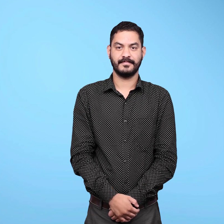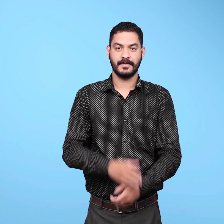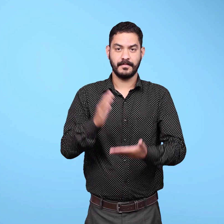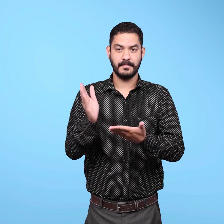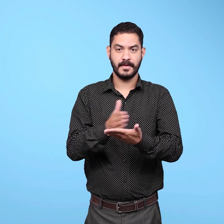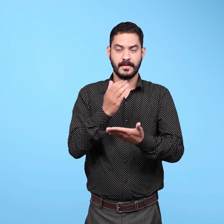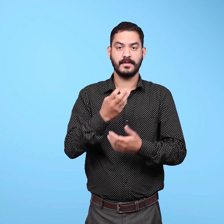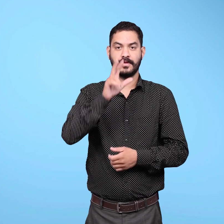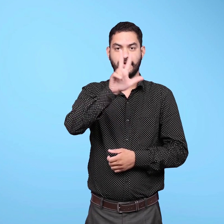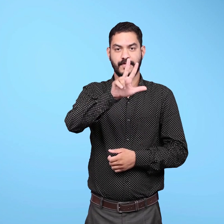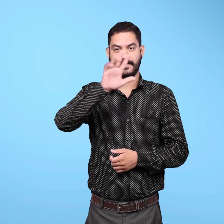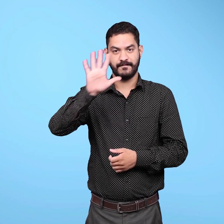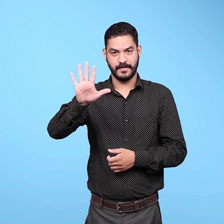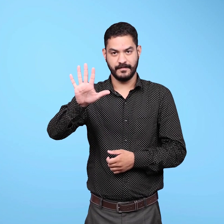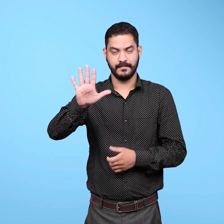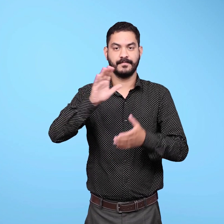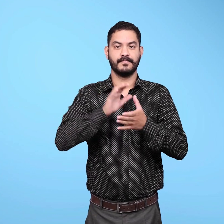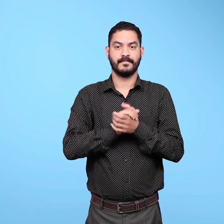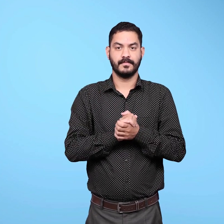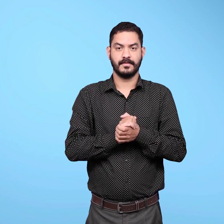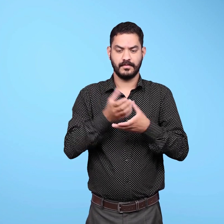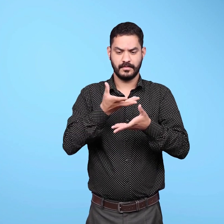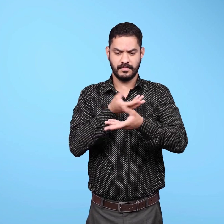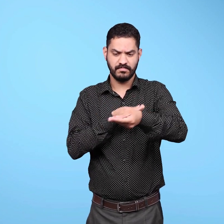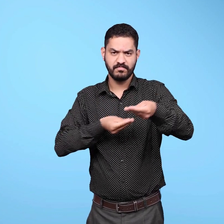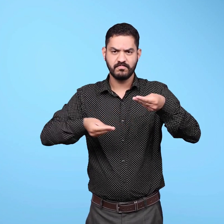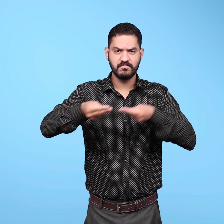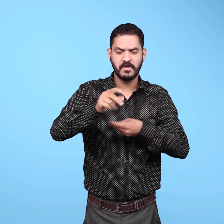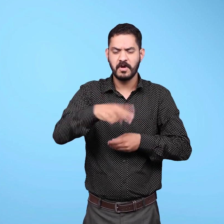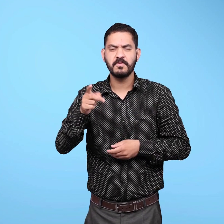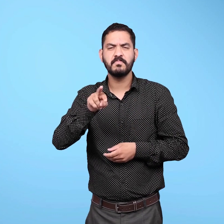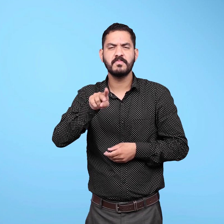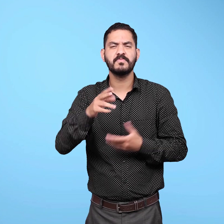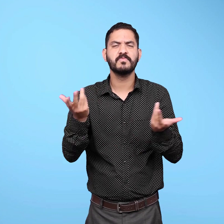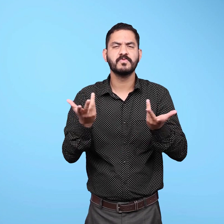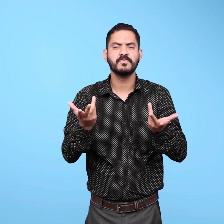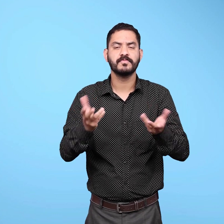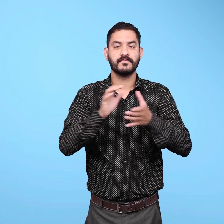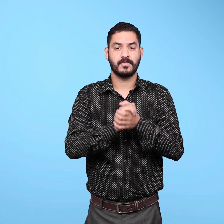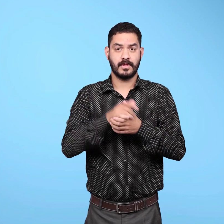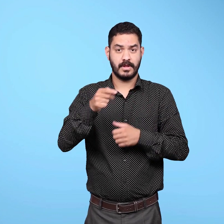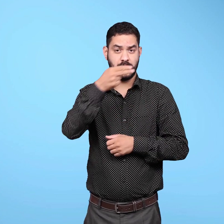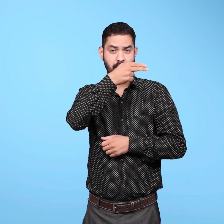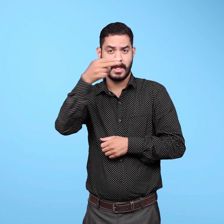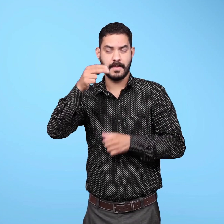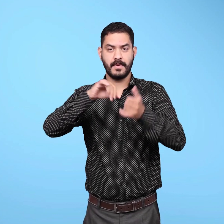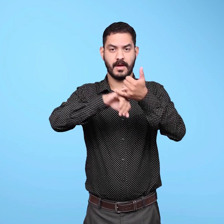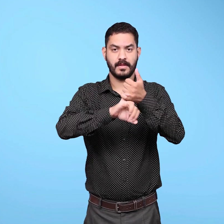Page number 85. Other means of exchange. Read this short poem